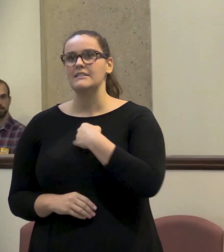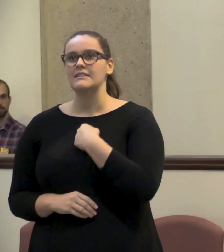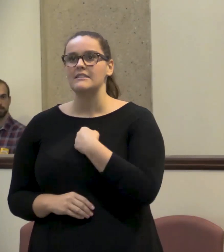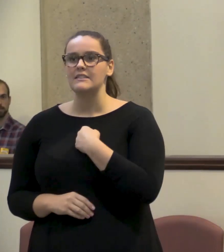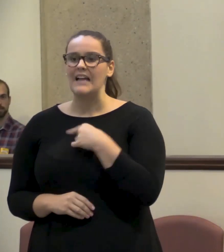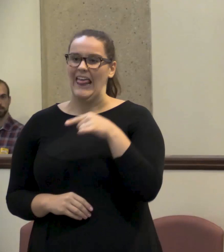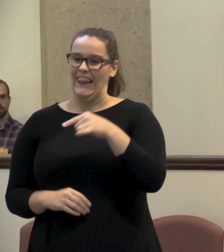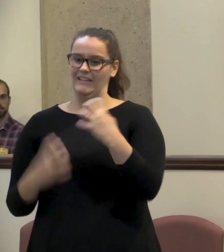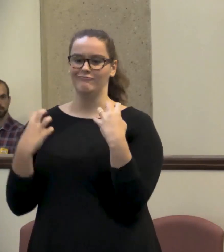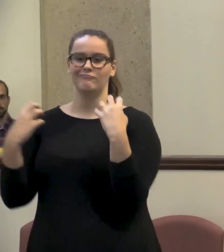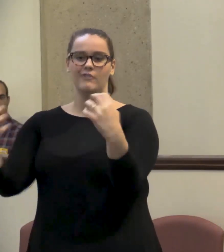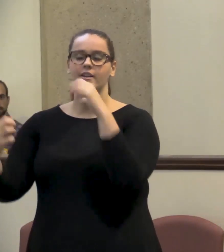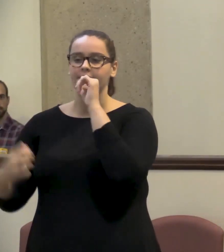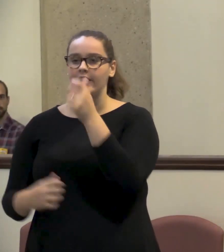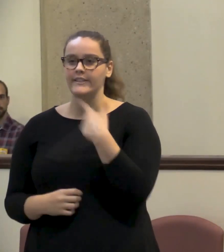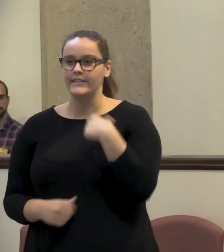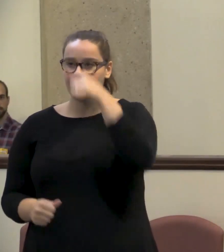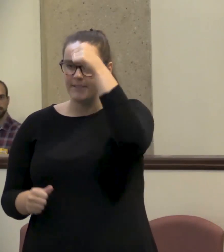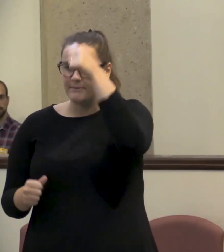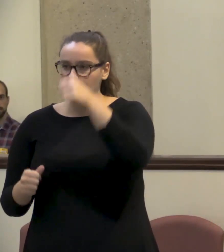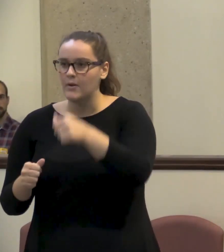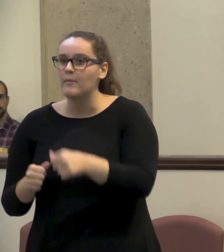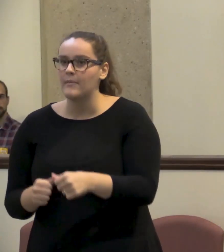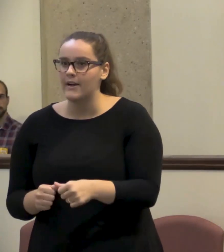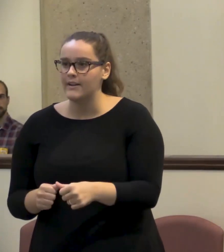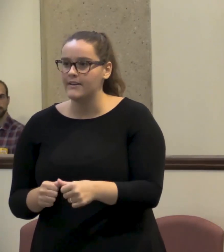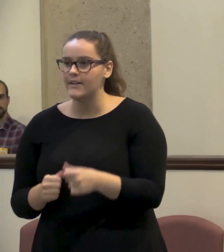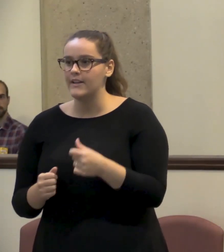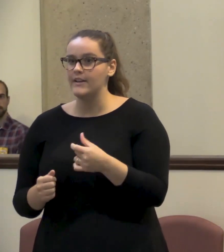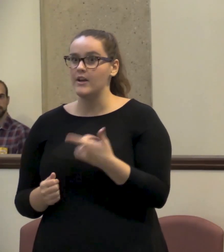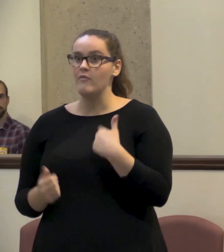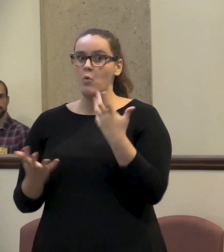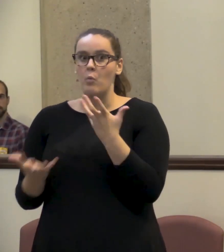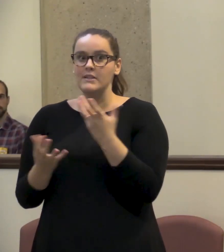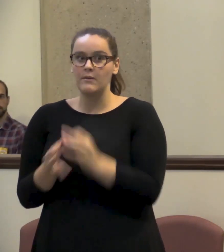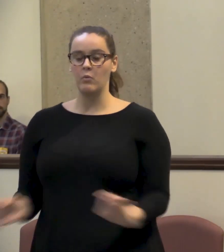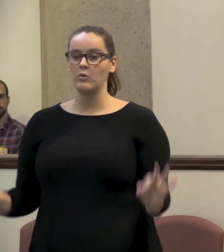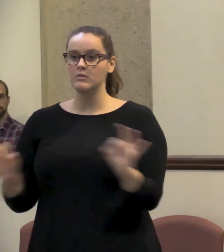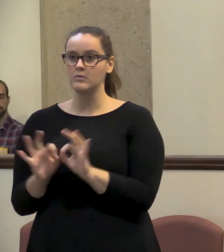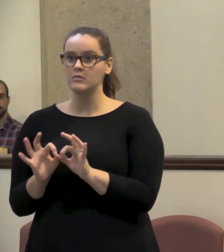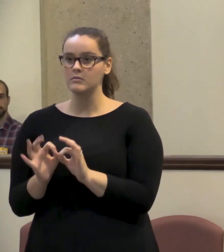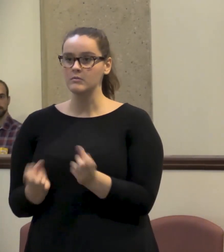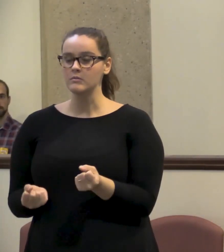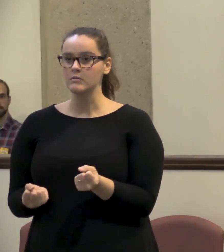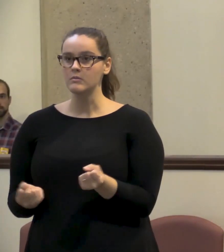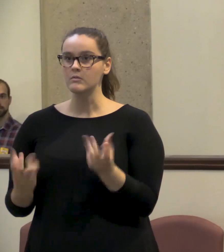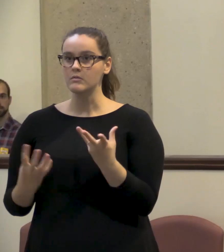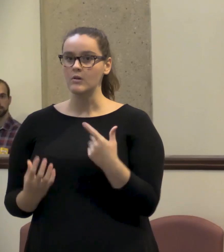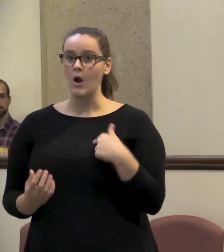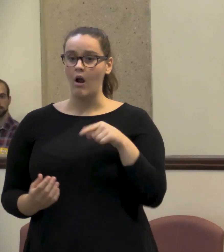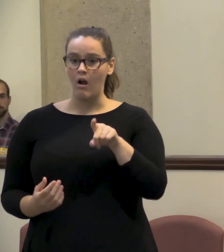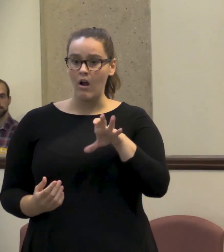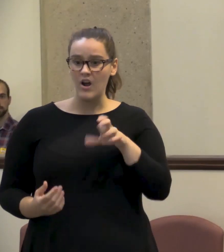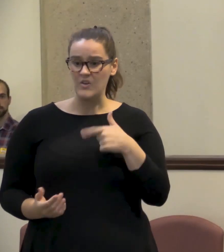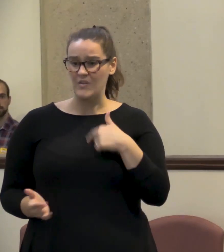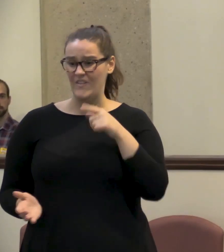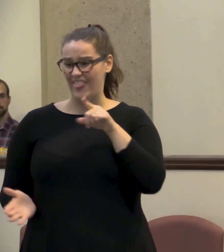this crowd doesn't need to be reminded of what the stakes are. We've seen hundreds of thousands of